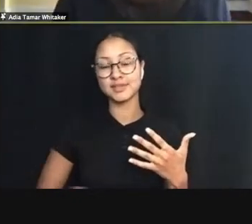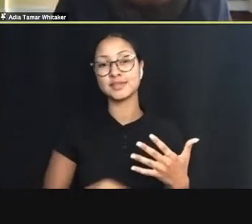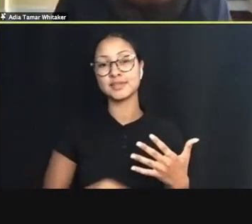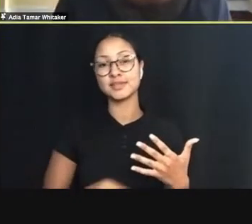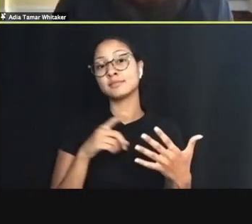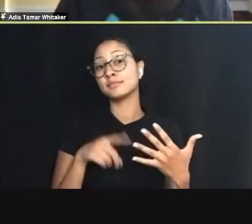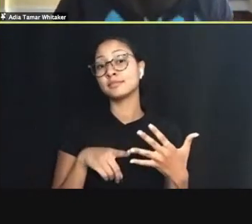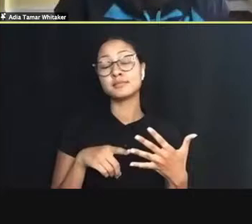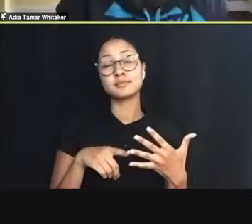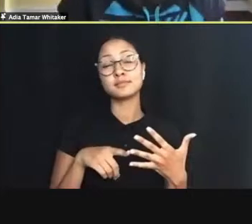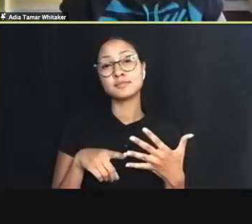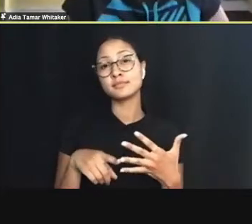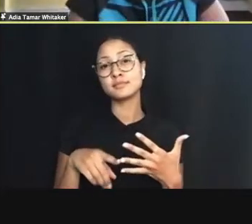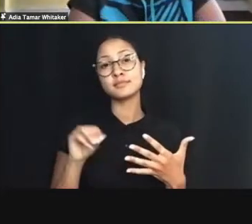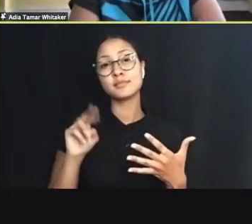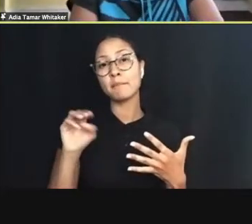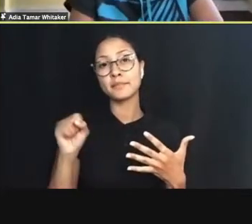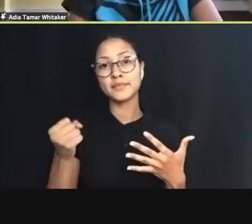Mom's the Schemer,